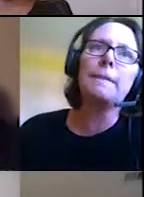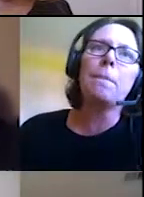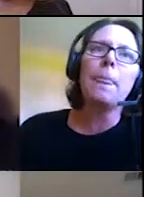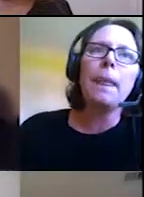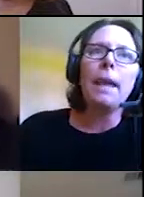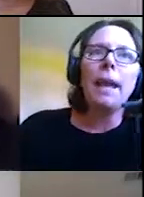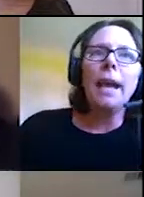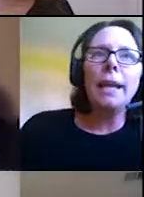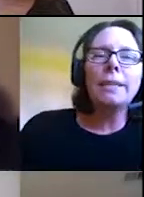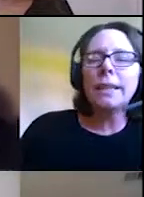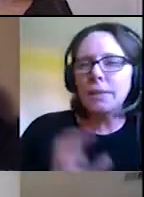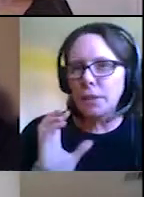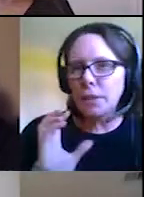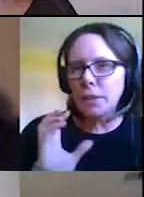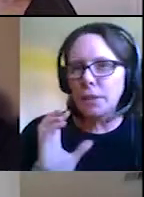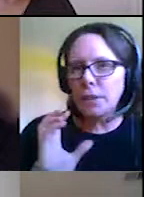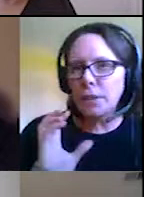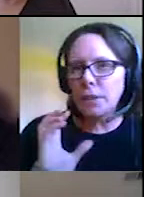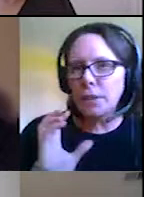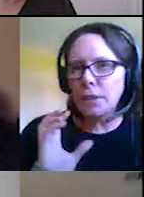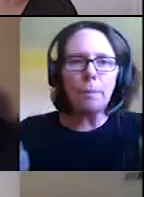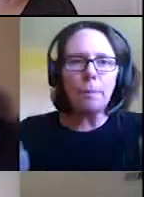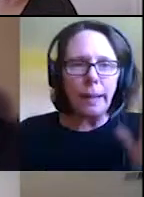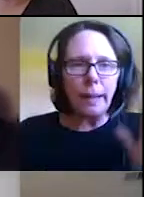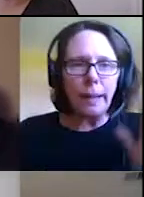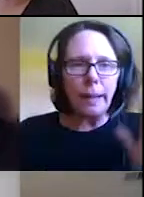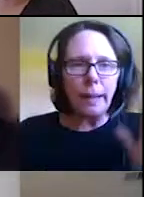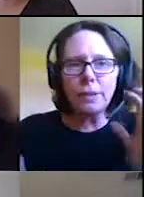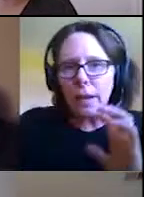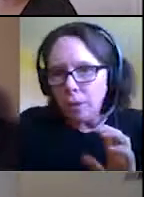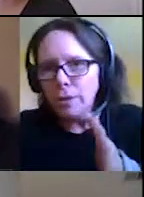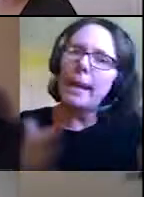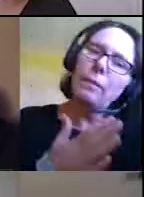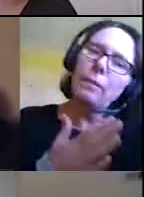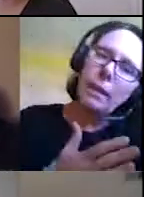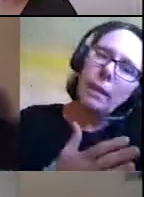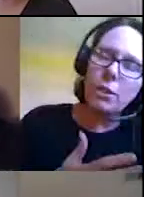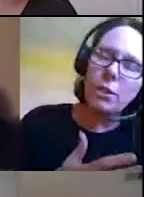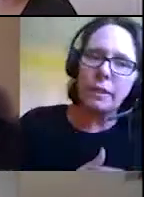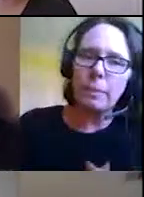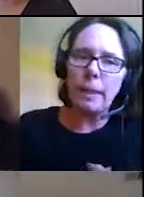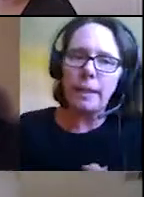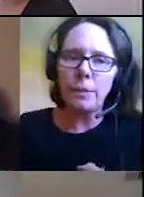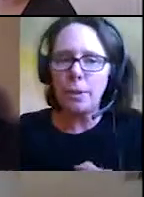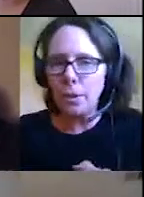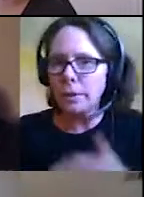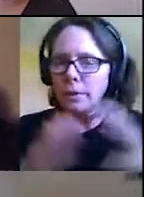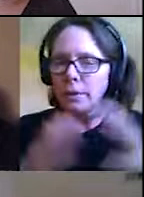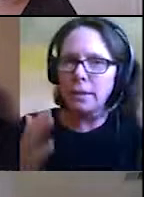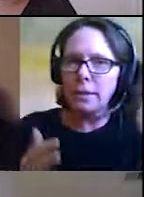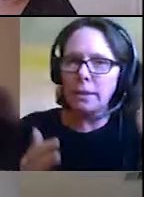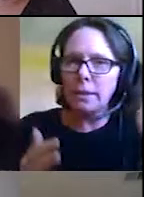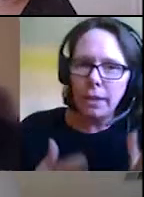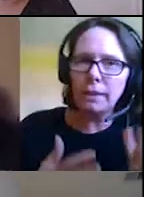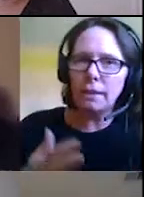development. And it gives us an opportunity for a balance of adult-directed play and also child-directed play. So we